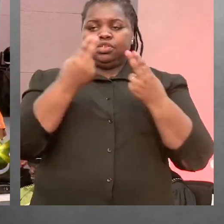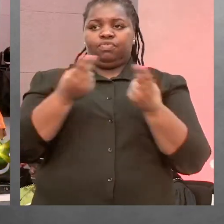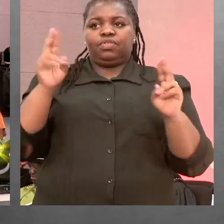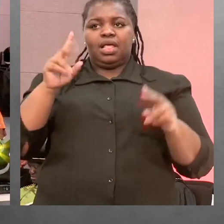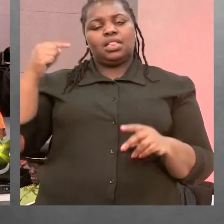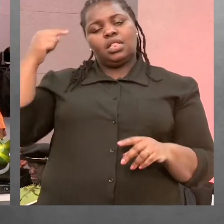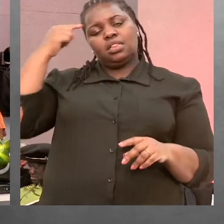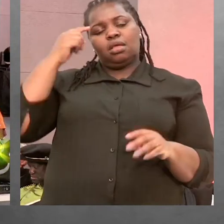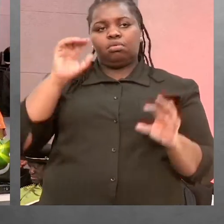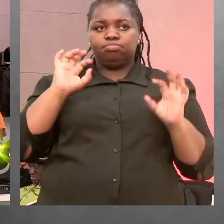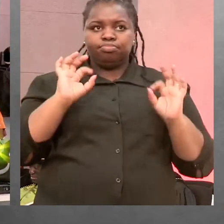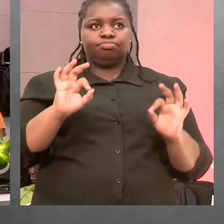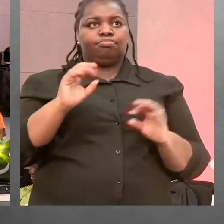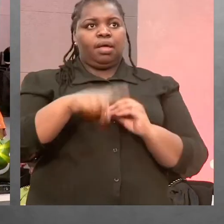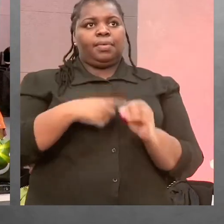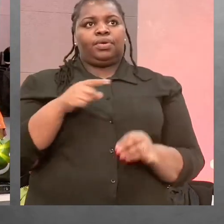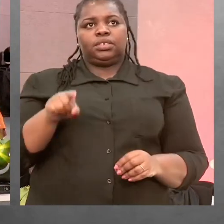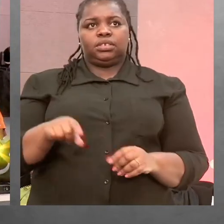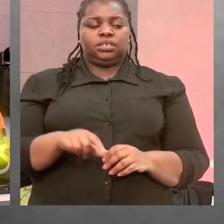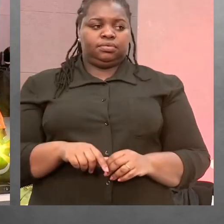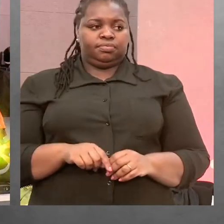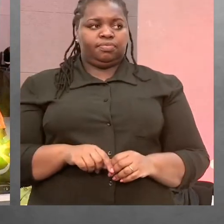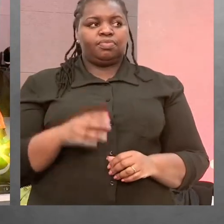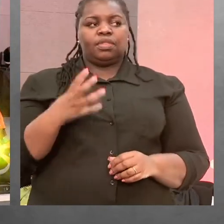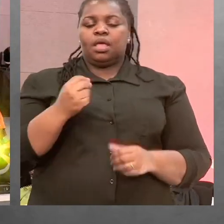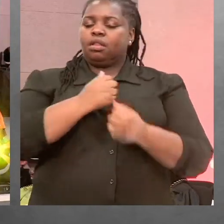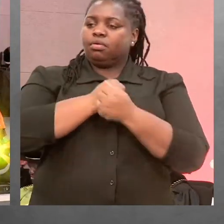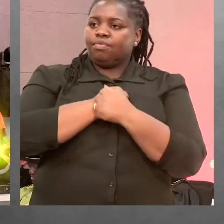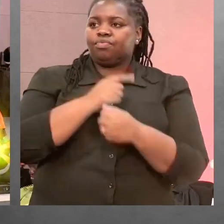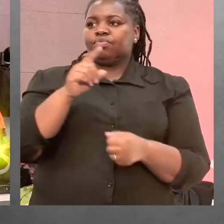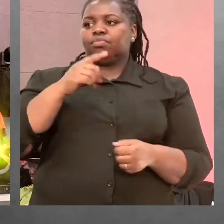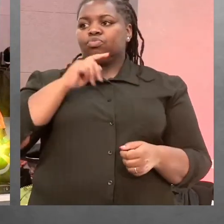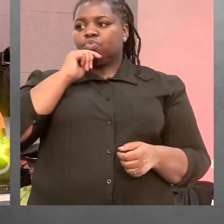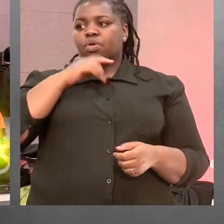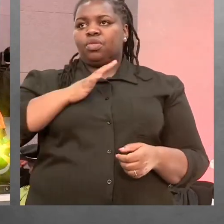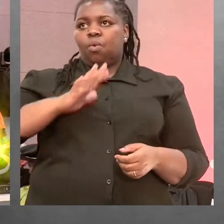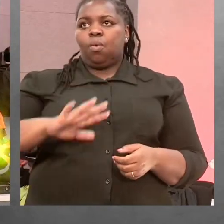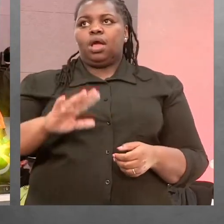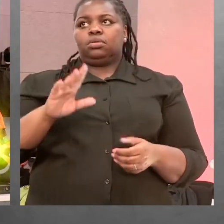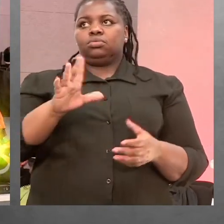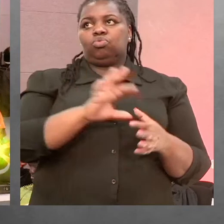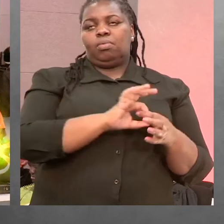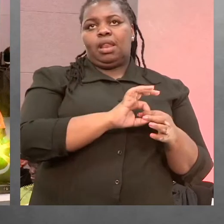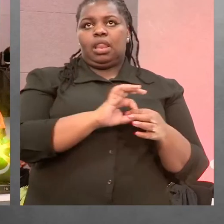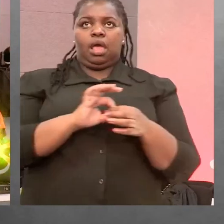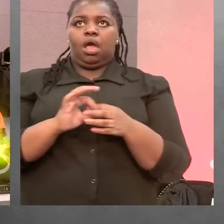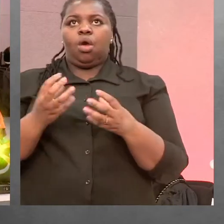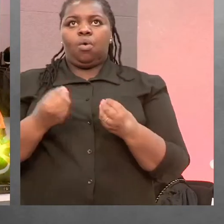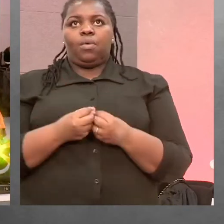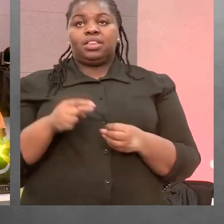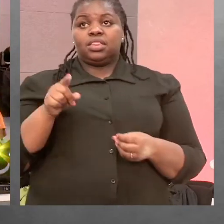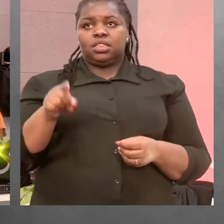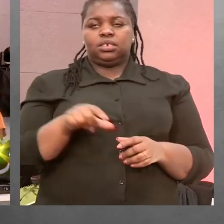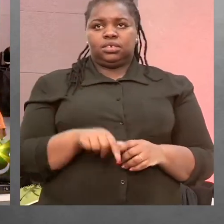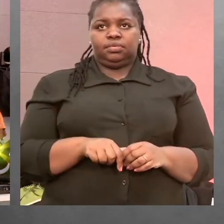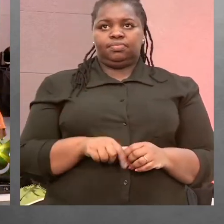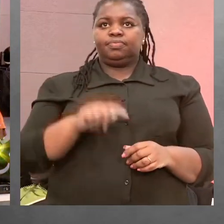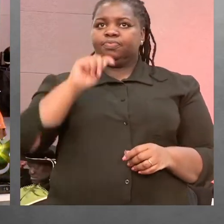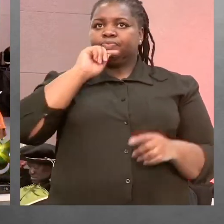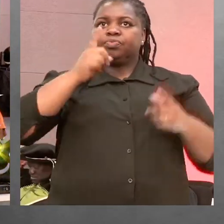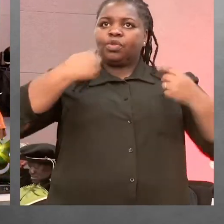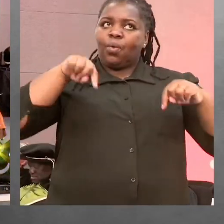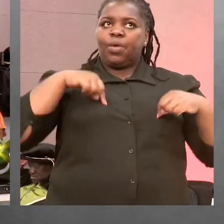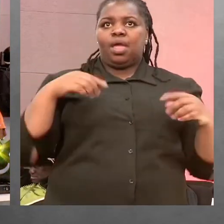bacinga kakuhle ngayo. Banothando ngayo, bayafuna ukuzayamanisa nayo. Siyavuya